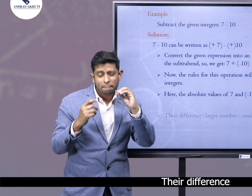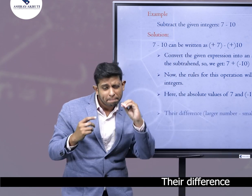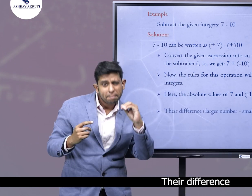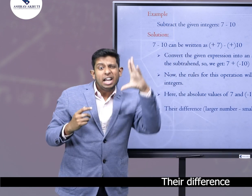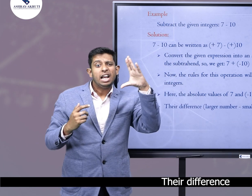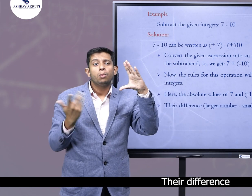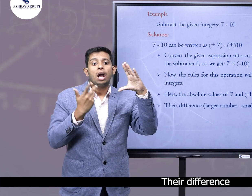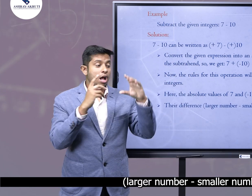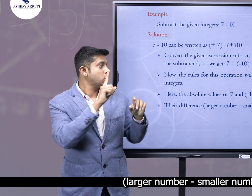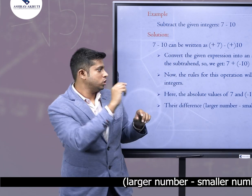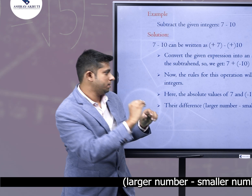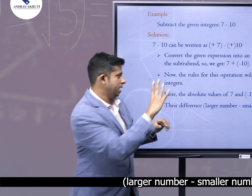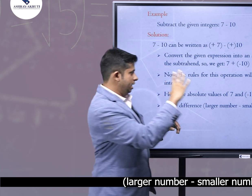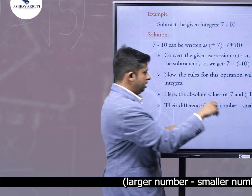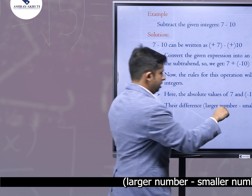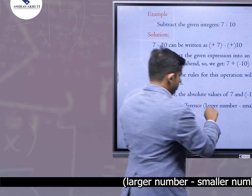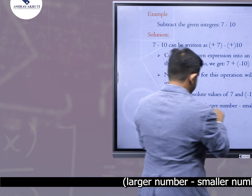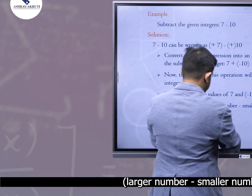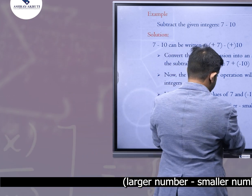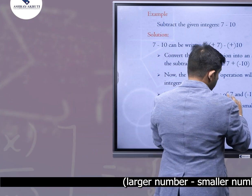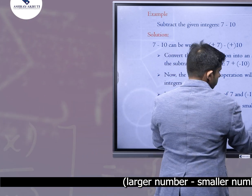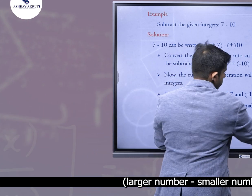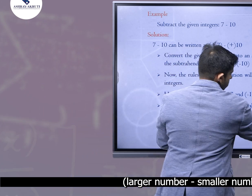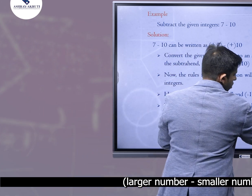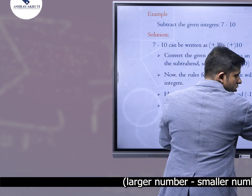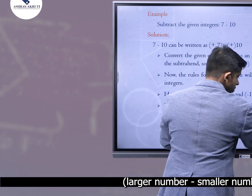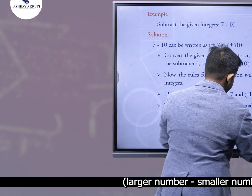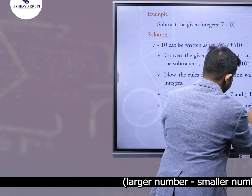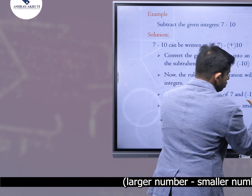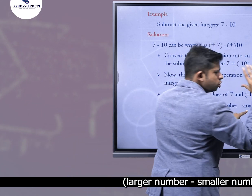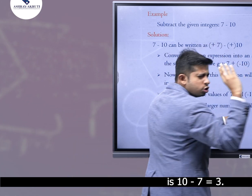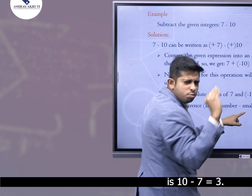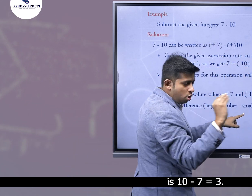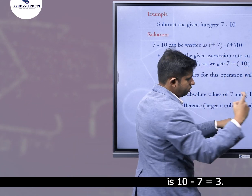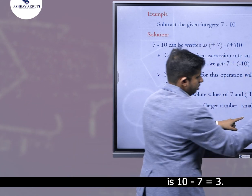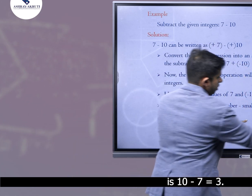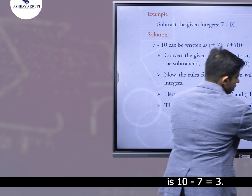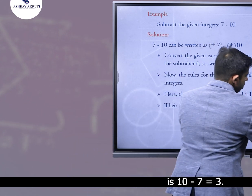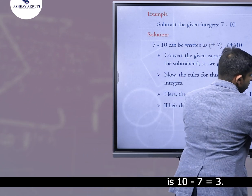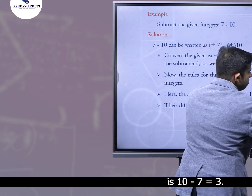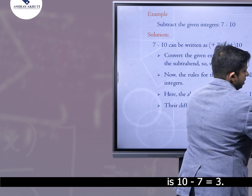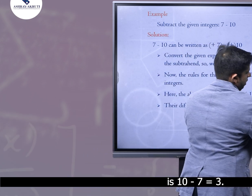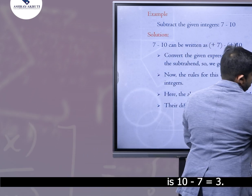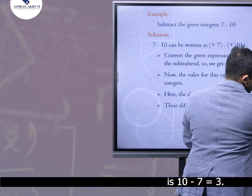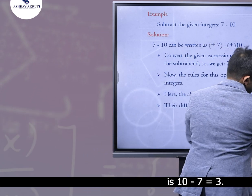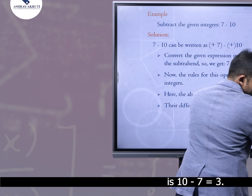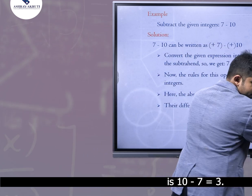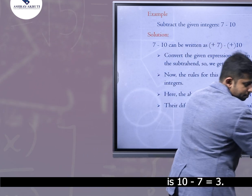Their difference, large number minus smaller number, is 10 minus 7 is equal to 3.